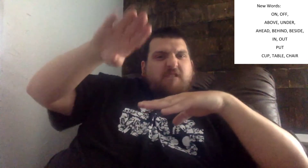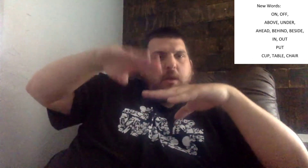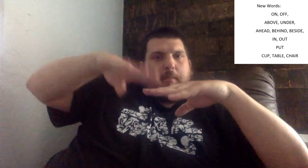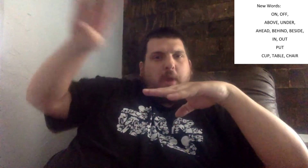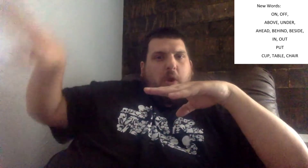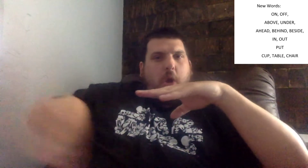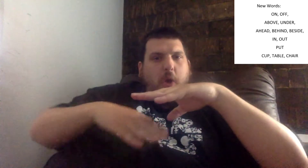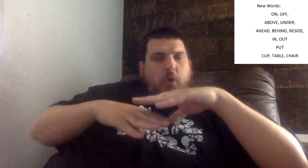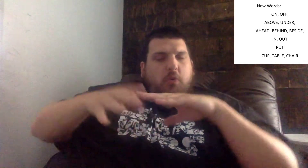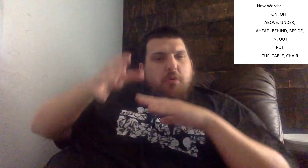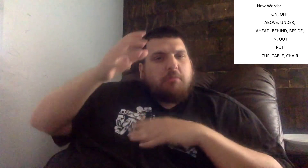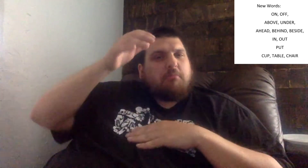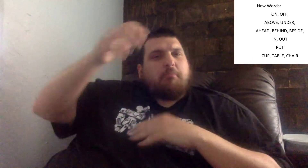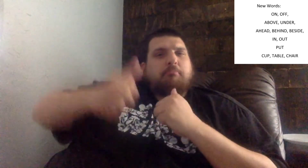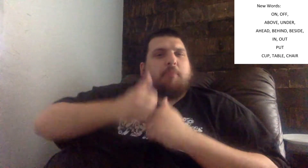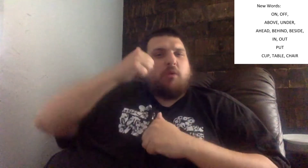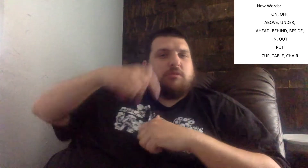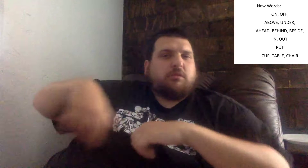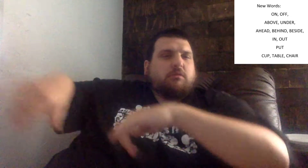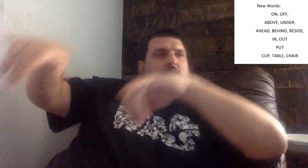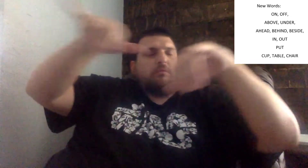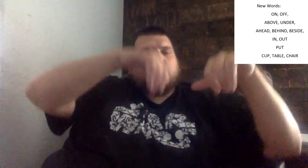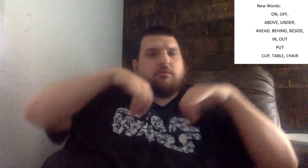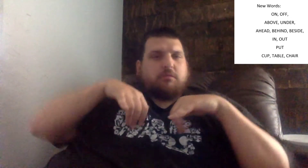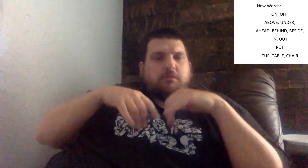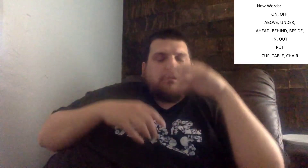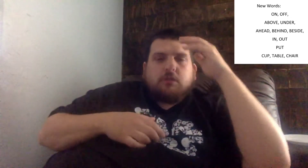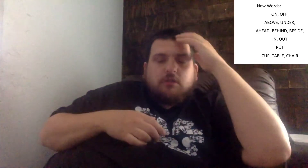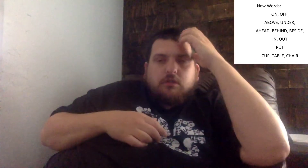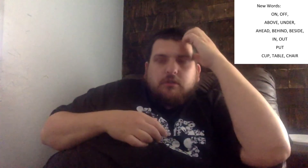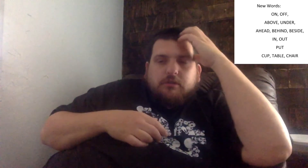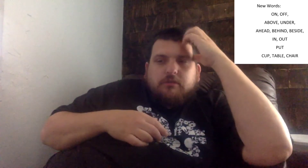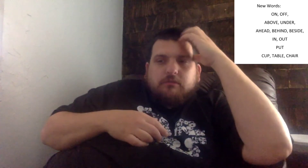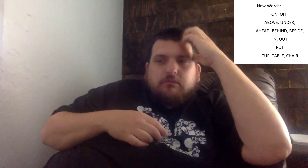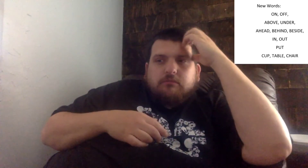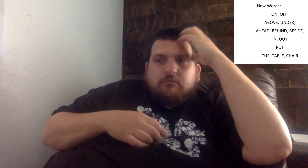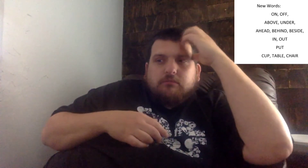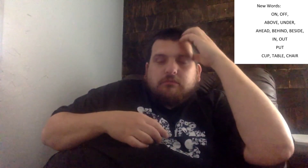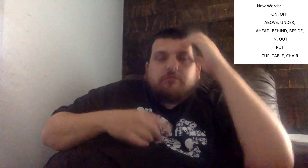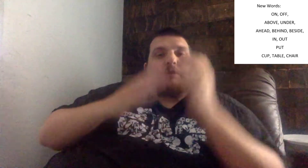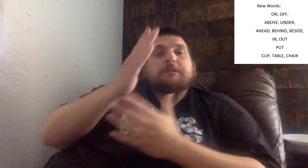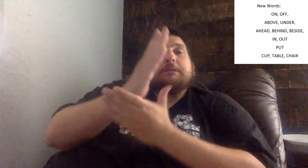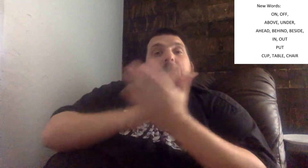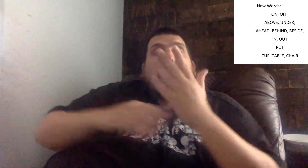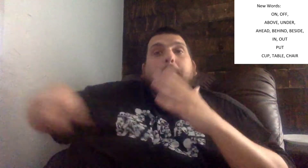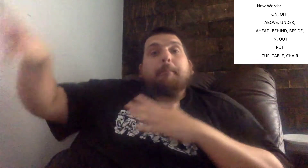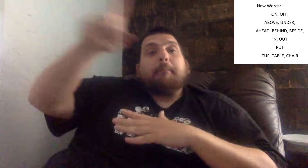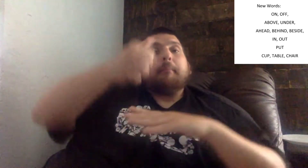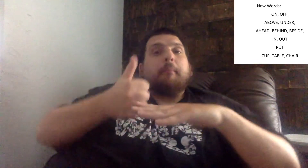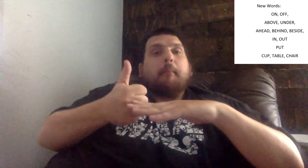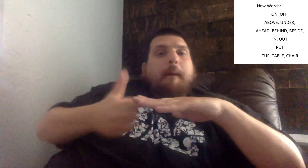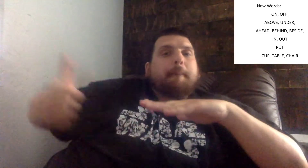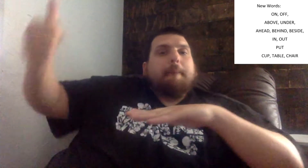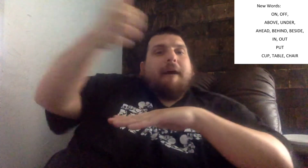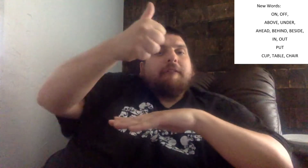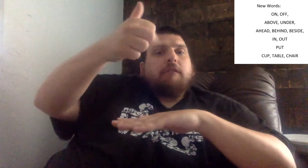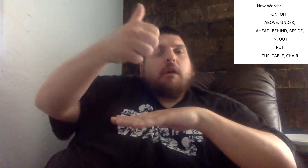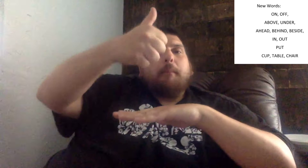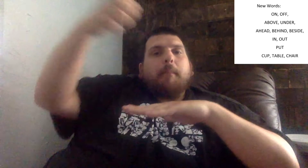Above, below. That's the most used concept. some sign